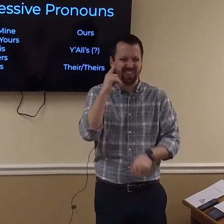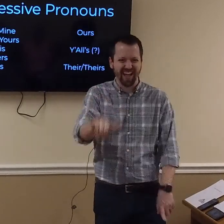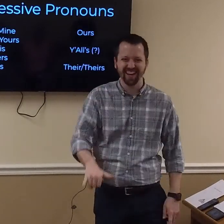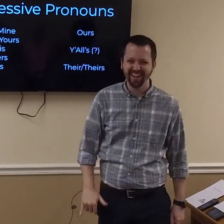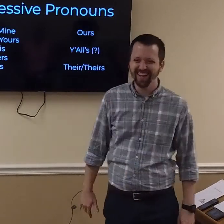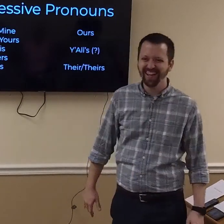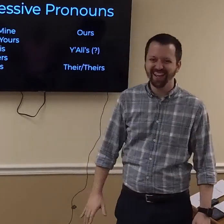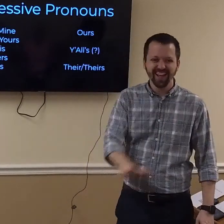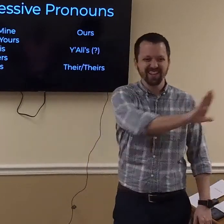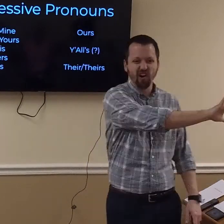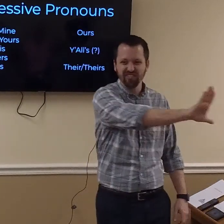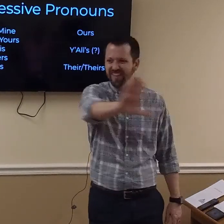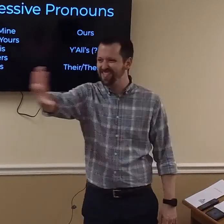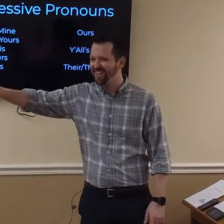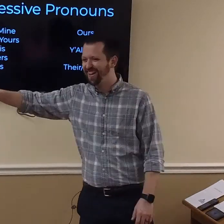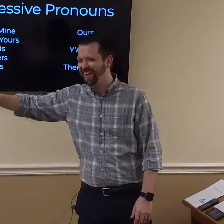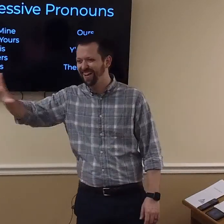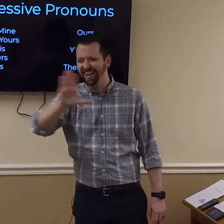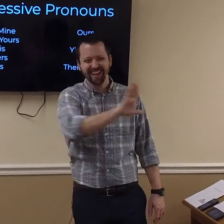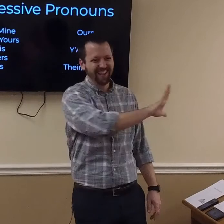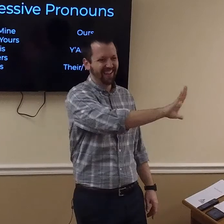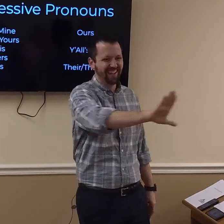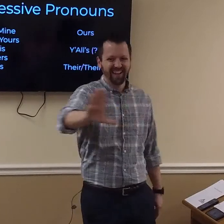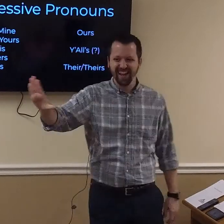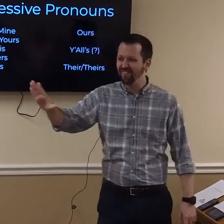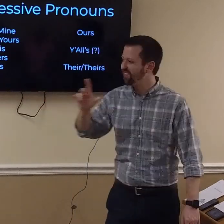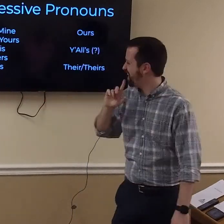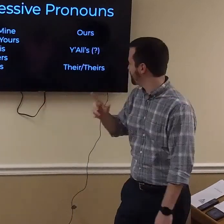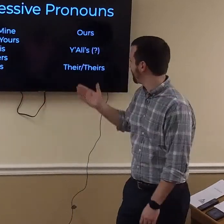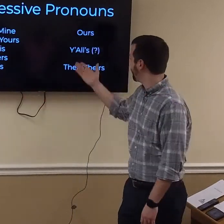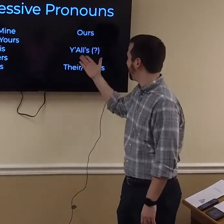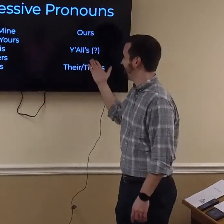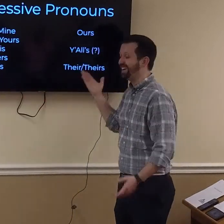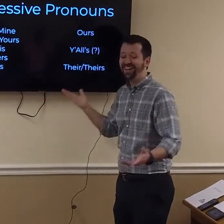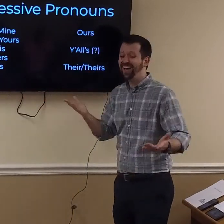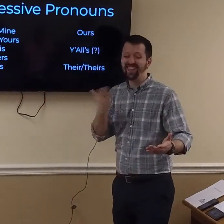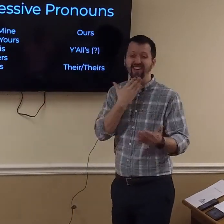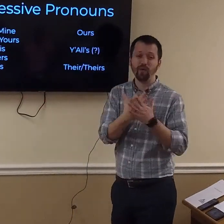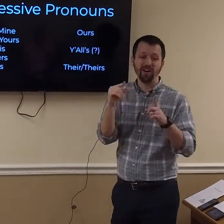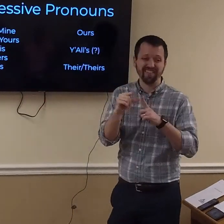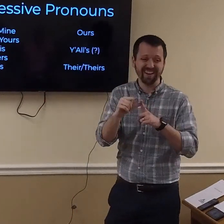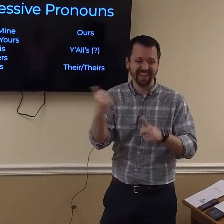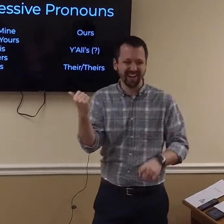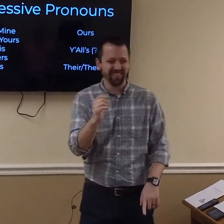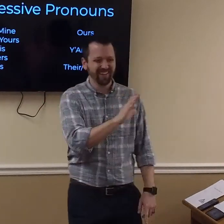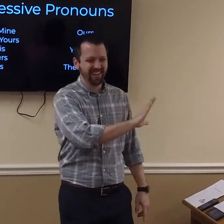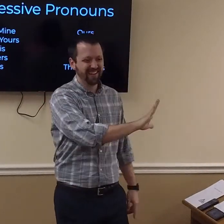that. Y'all's is. I was not sure, but I was like, it's a good word as any. I've heard